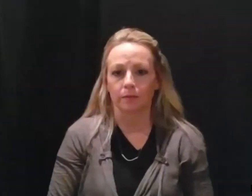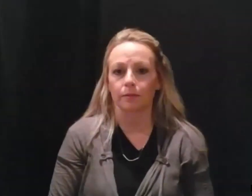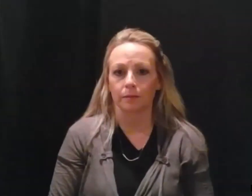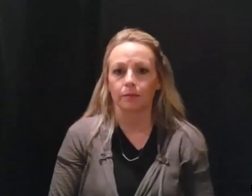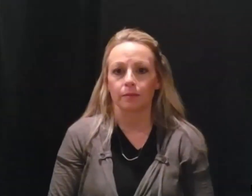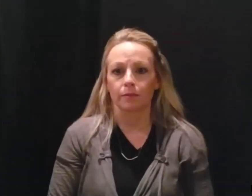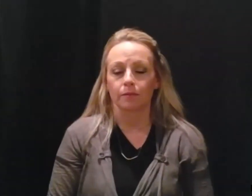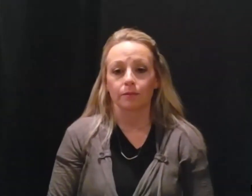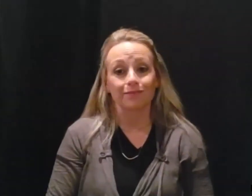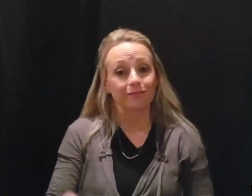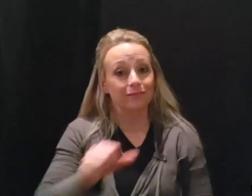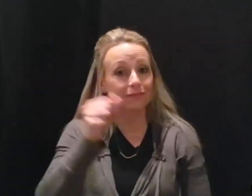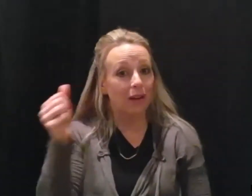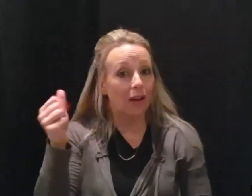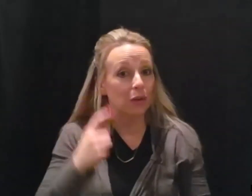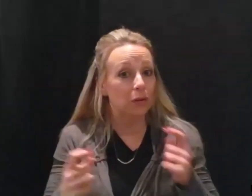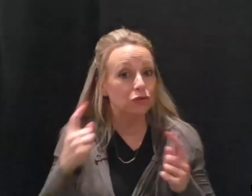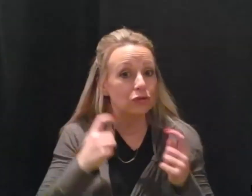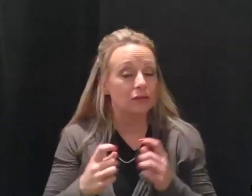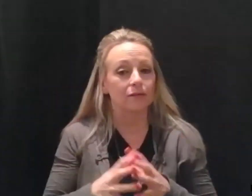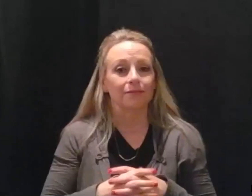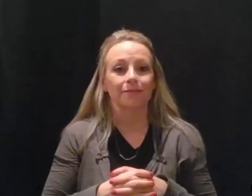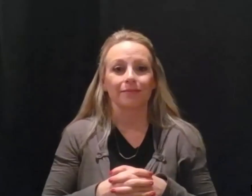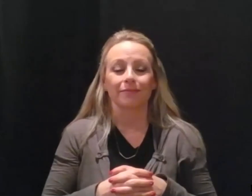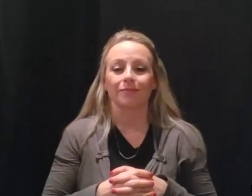Are there any other questions?